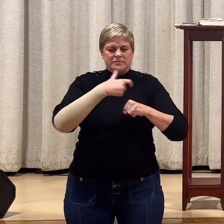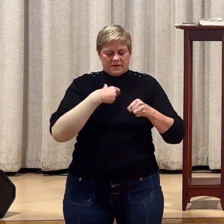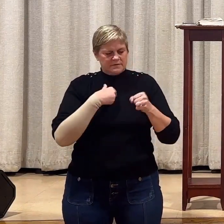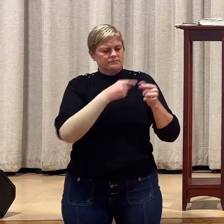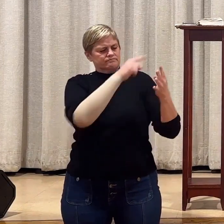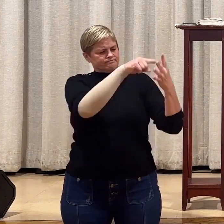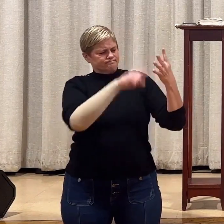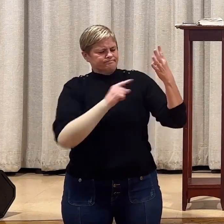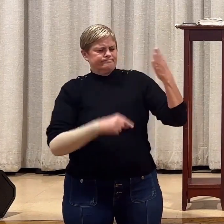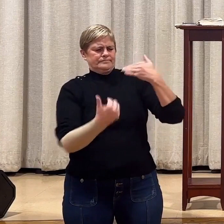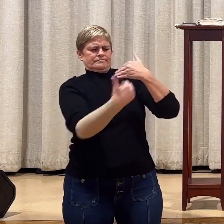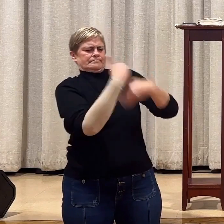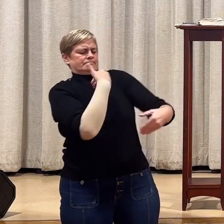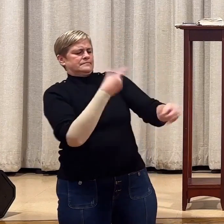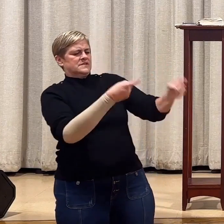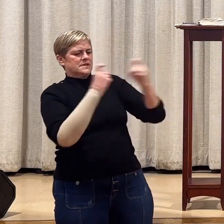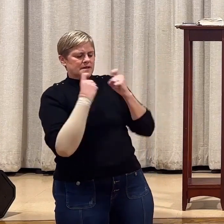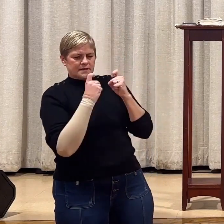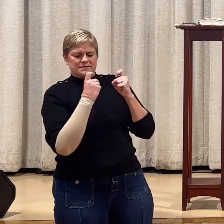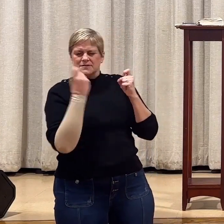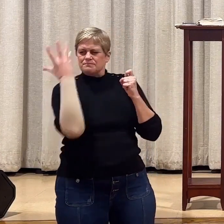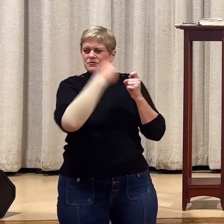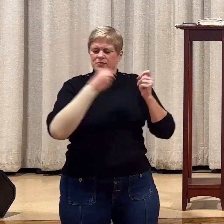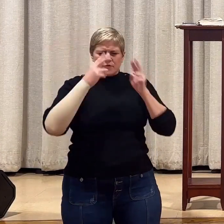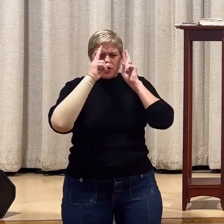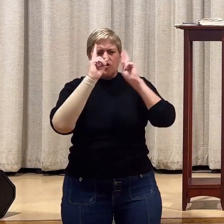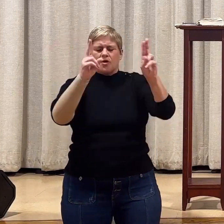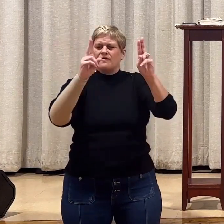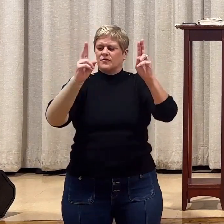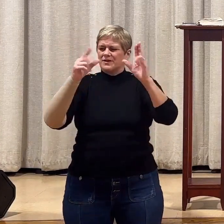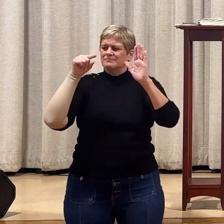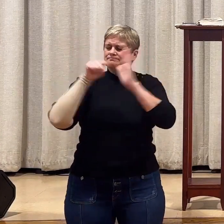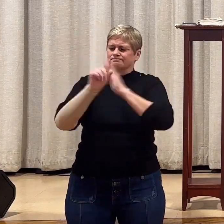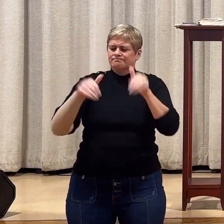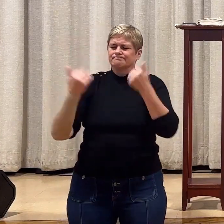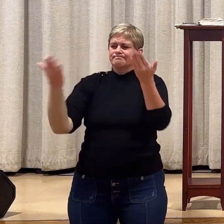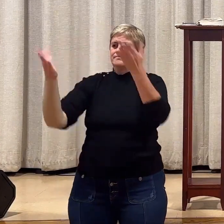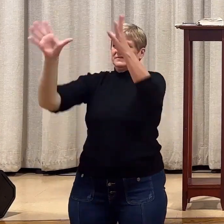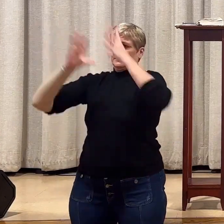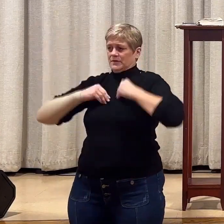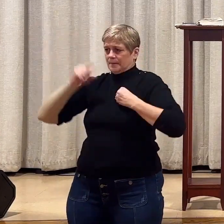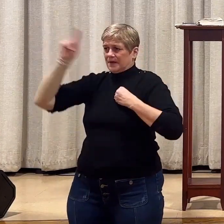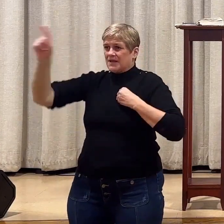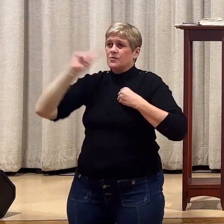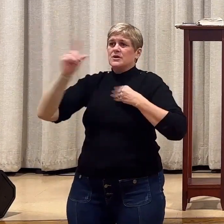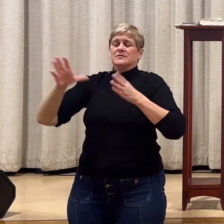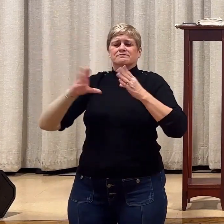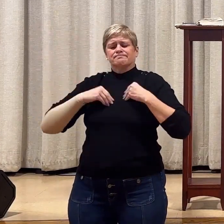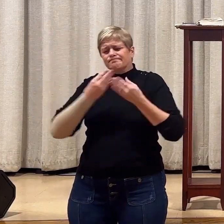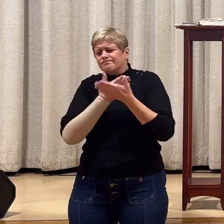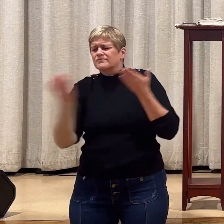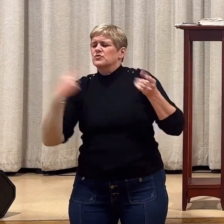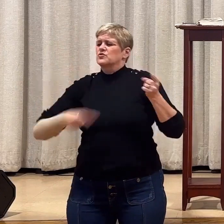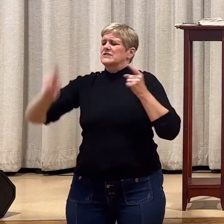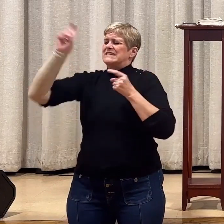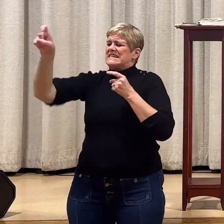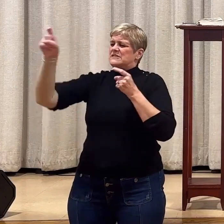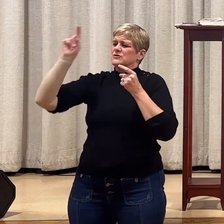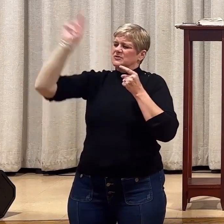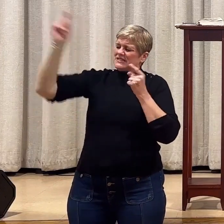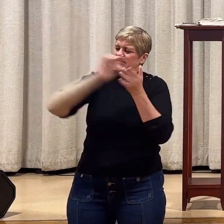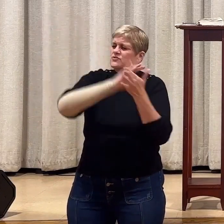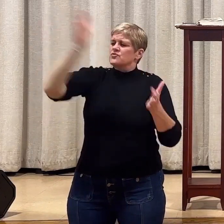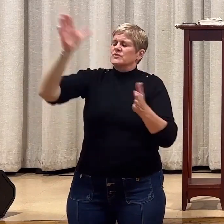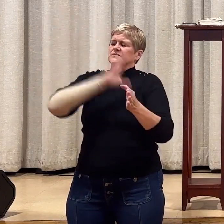the gifts you sent, a fragrant offering and sacrifice acceptable to God. And my God will supply all your needs according to the riches of his glory in